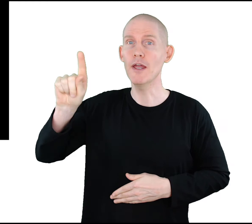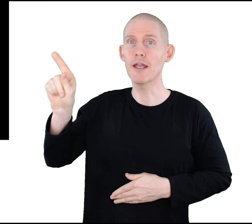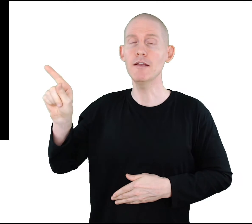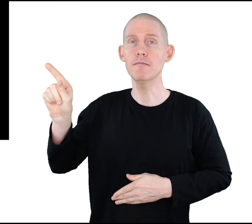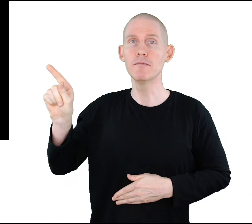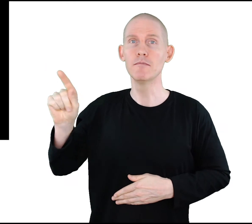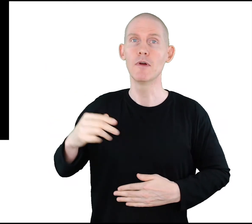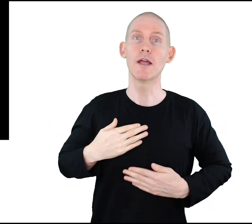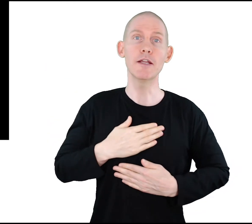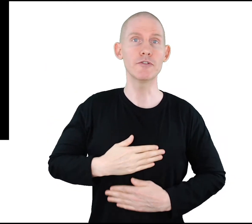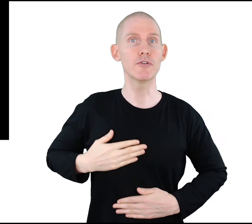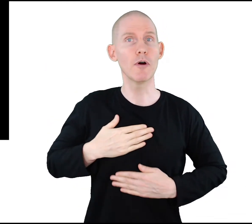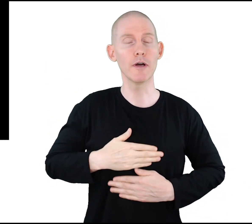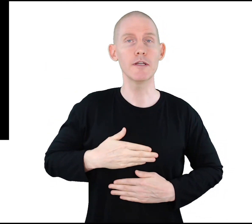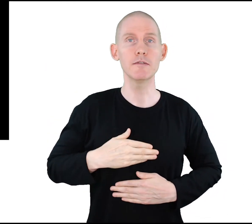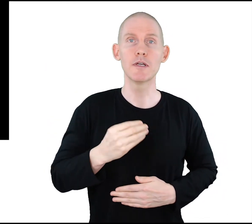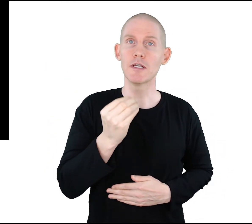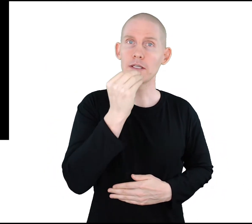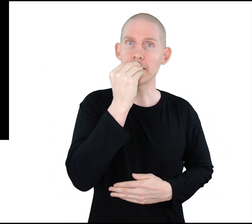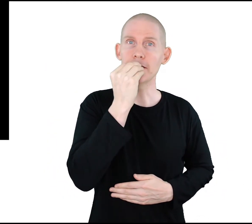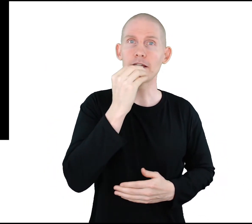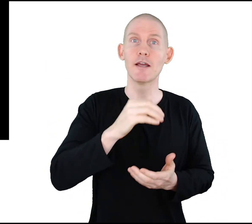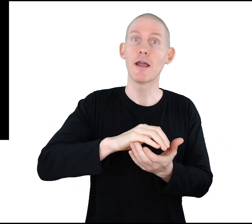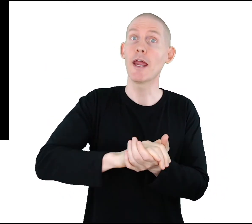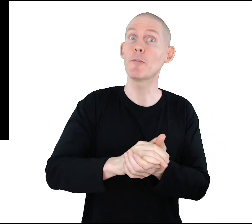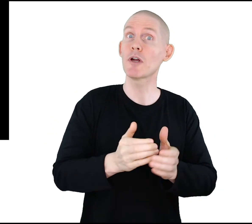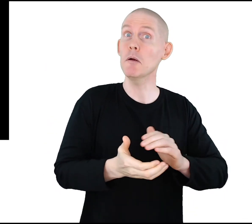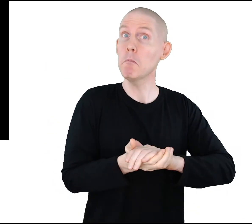They enjoy eat hamburger.